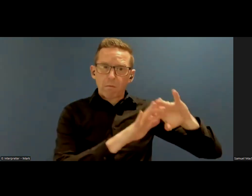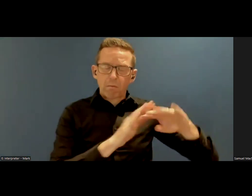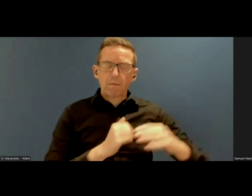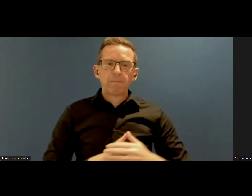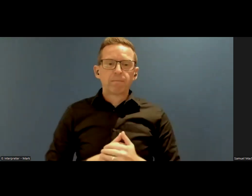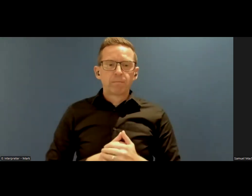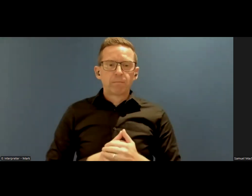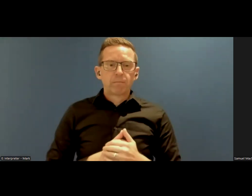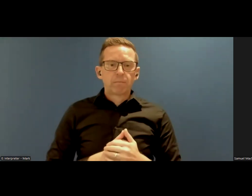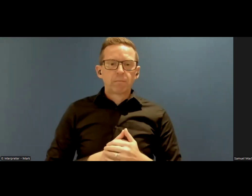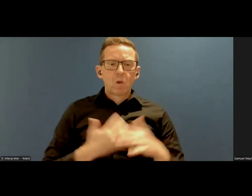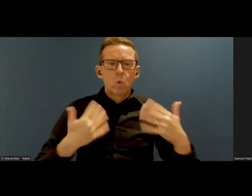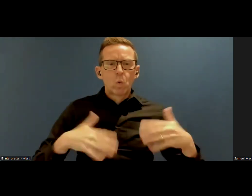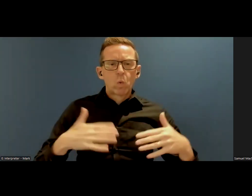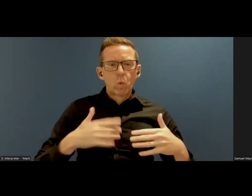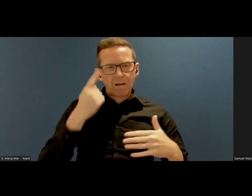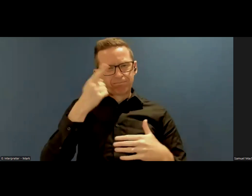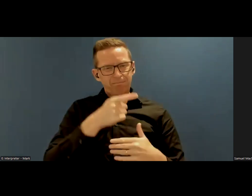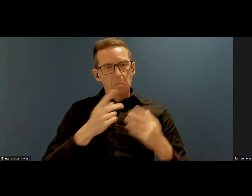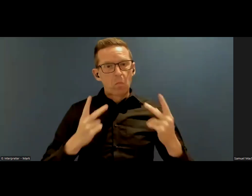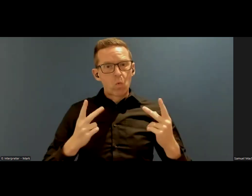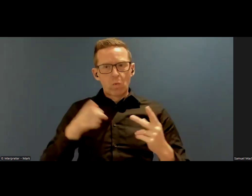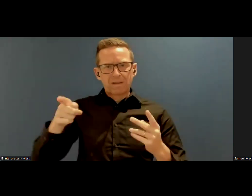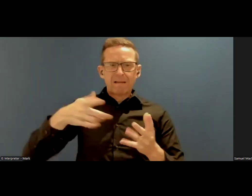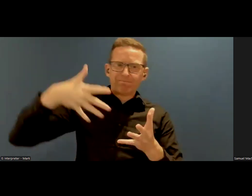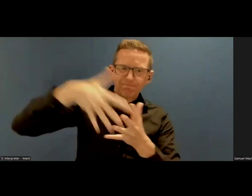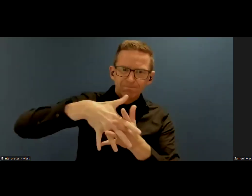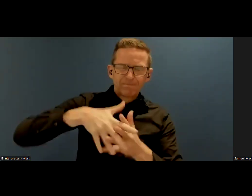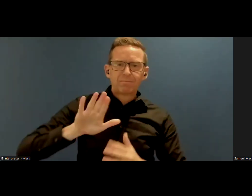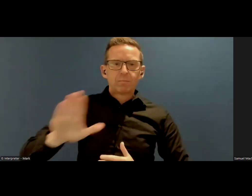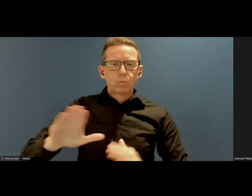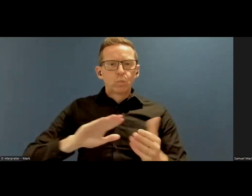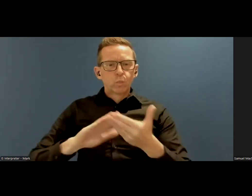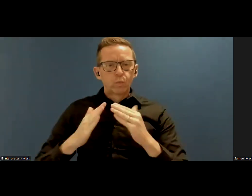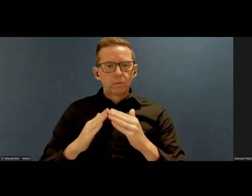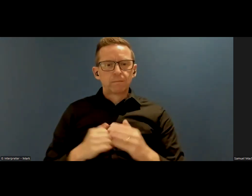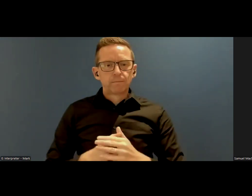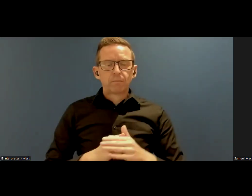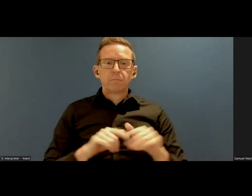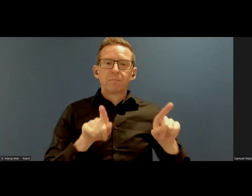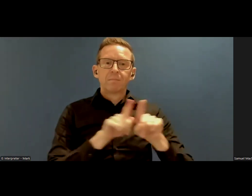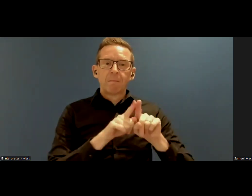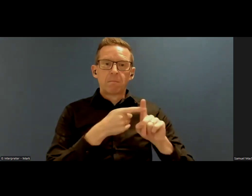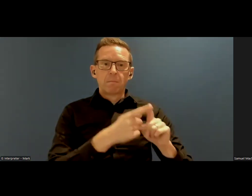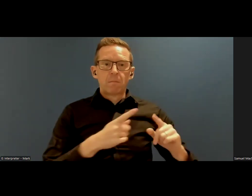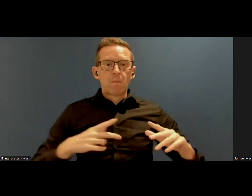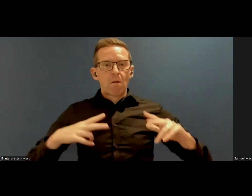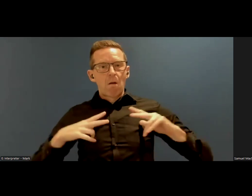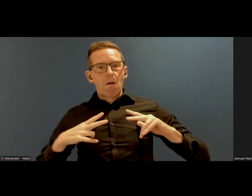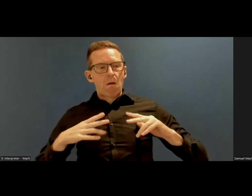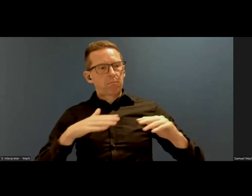within communities. Also, the establishment of respite centers or drop-in